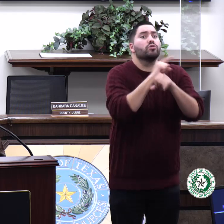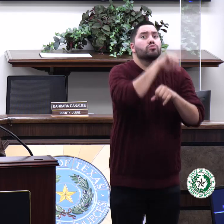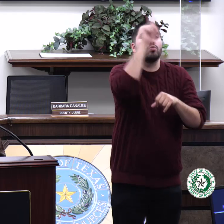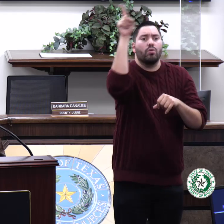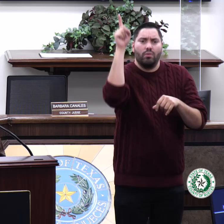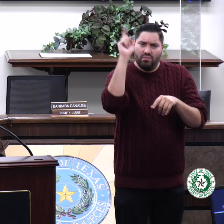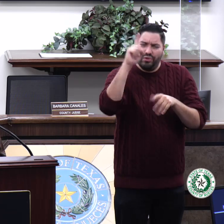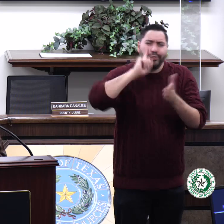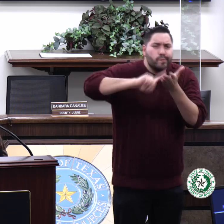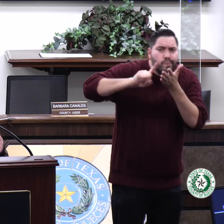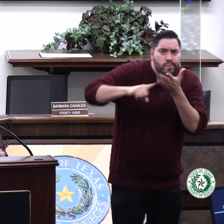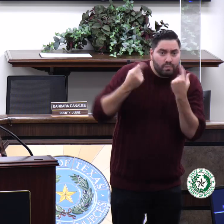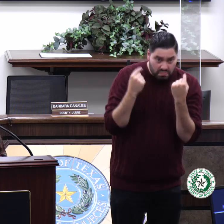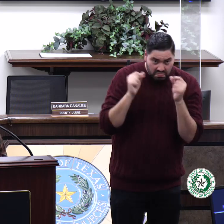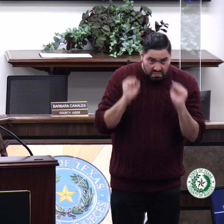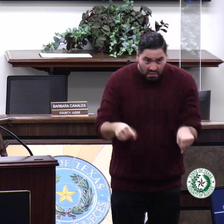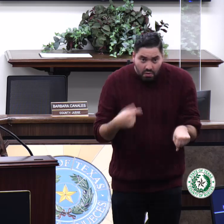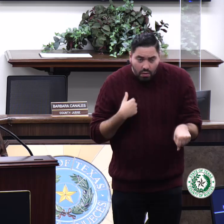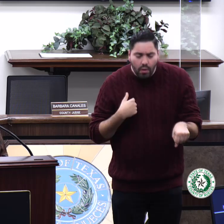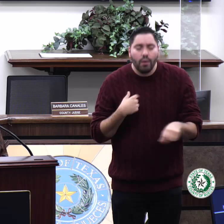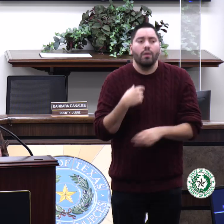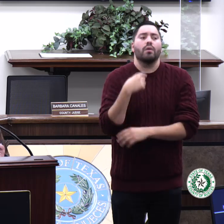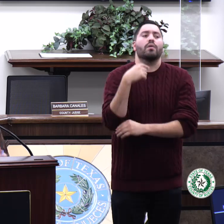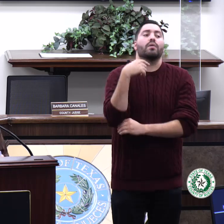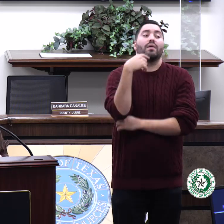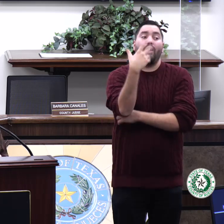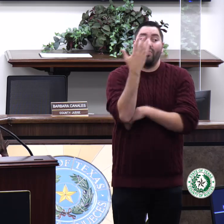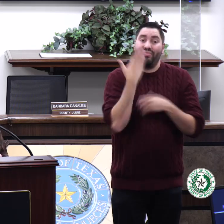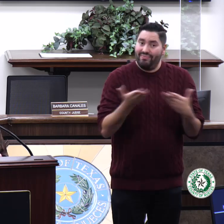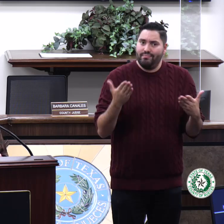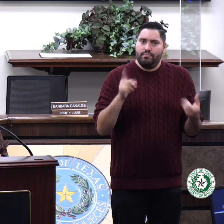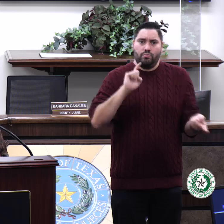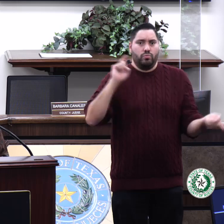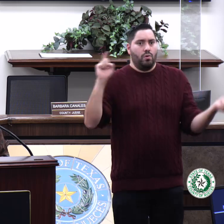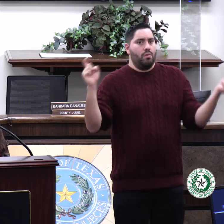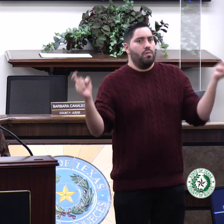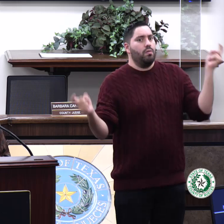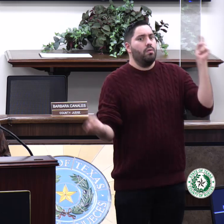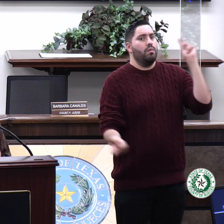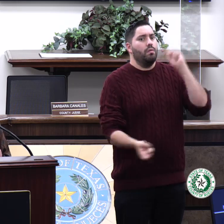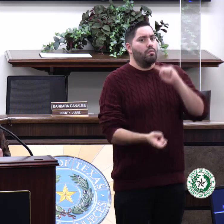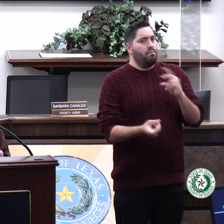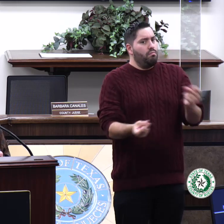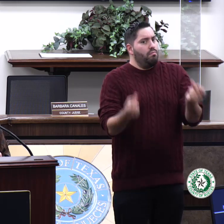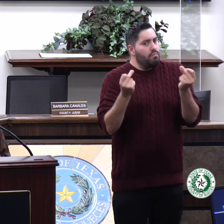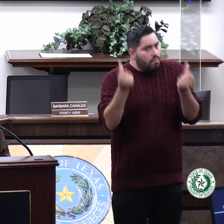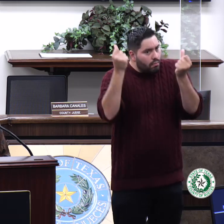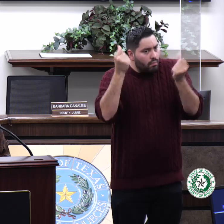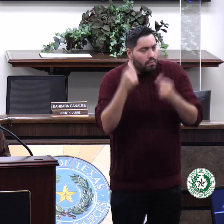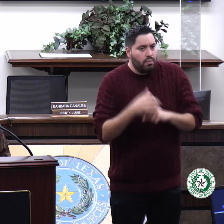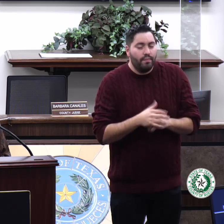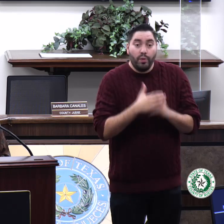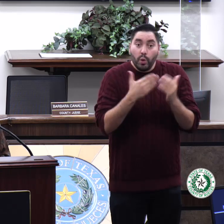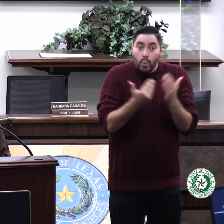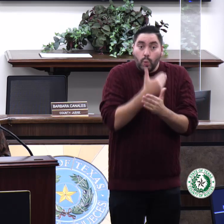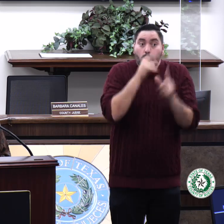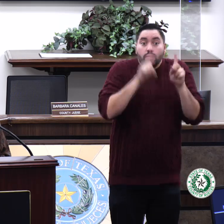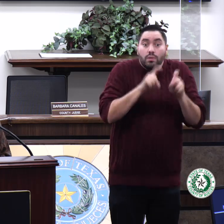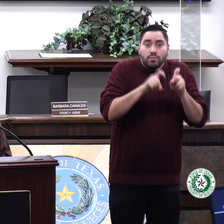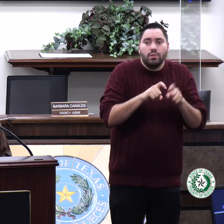destinations. Things are changing rapidly in the international scene, and they're adopting new testing and quarantine